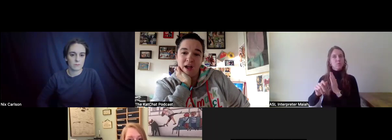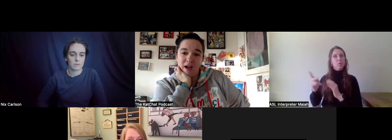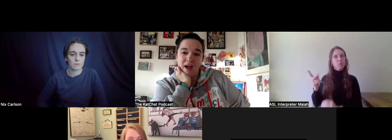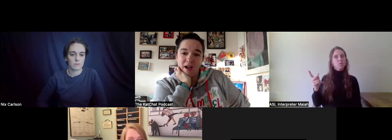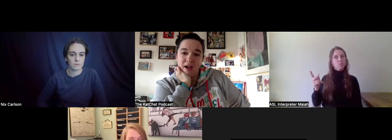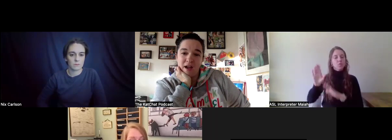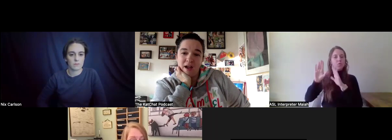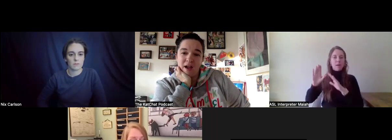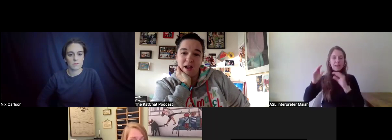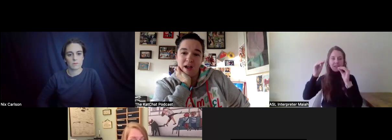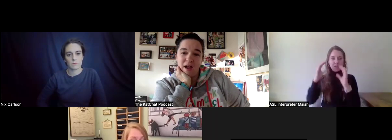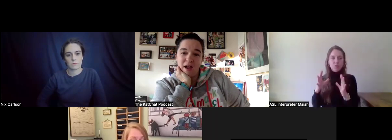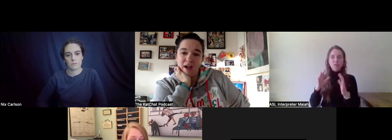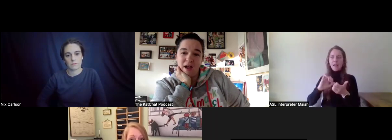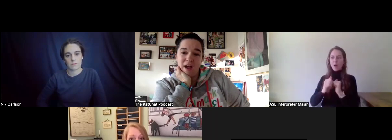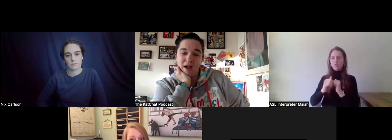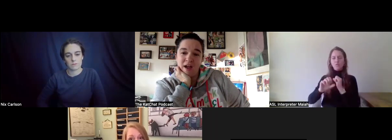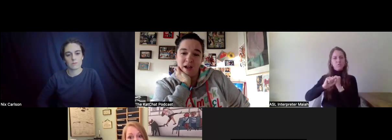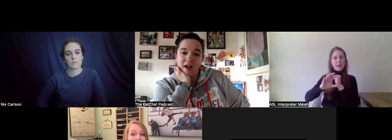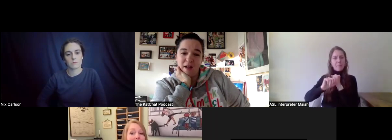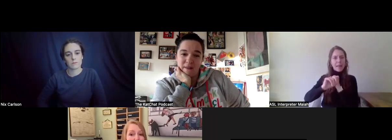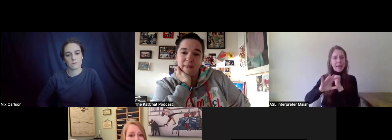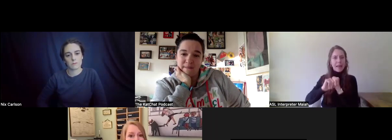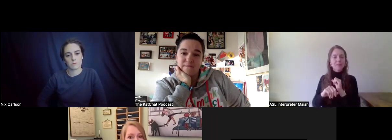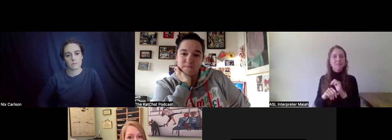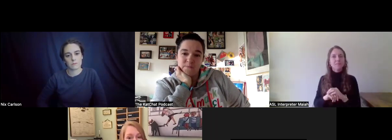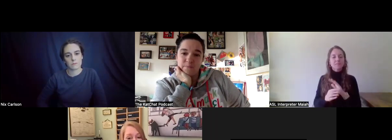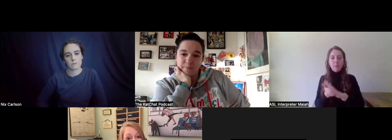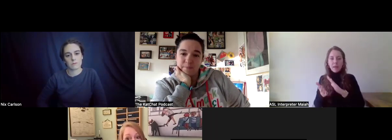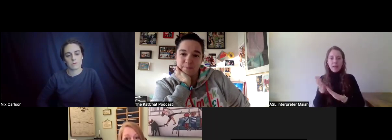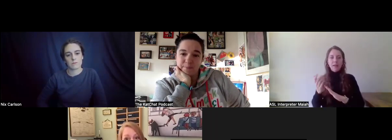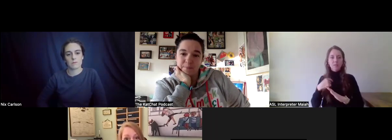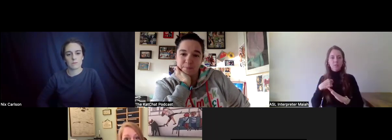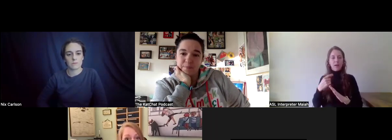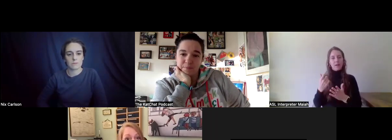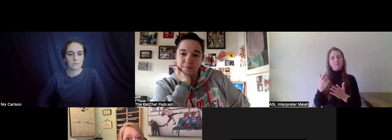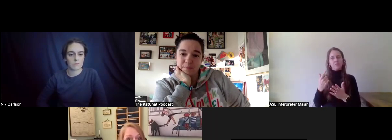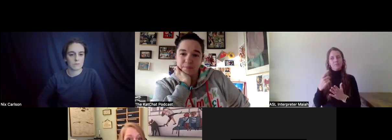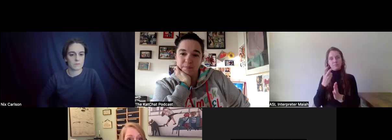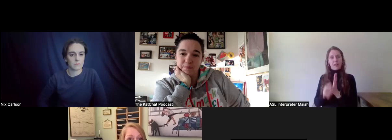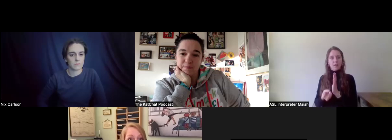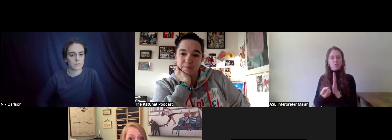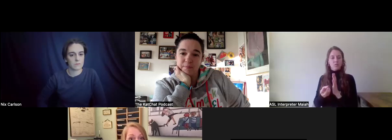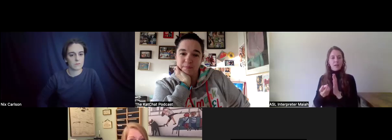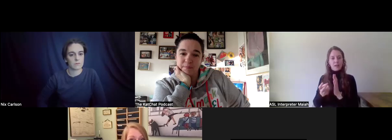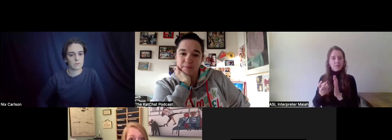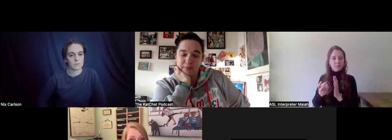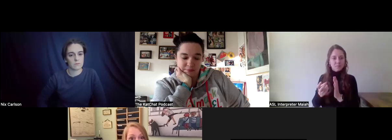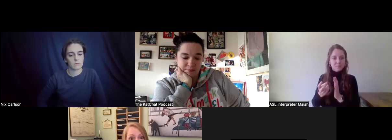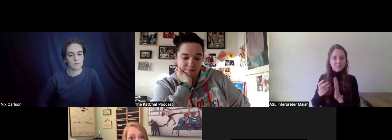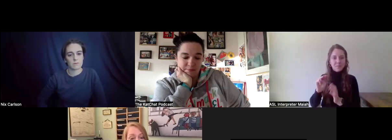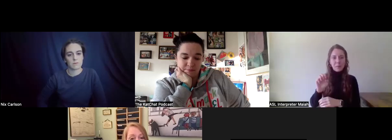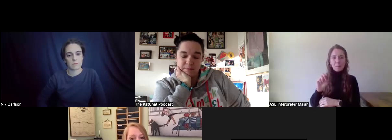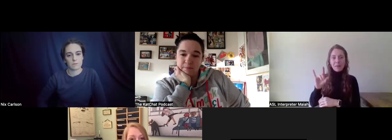to do a campaign, and I fell into crisis communications there. They also taught me how to media train. So they